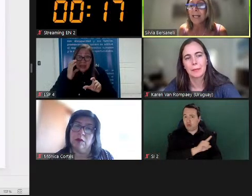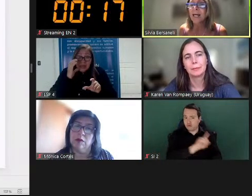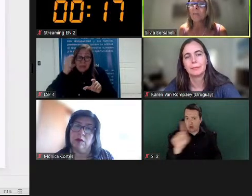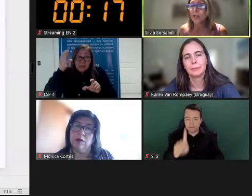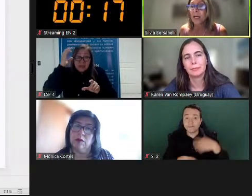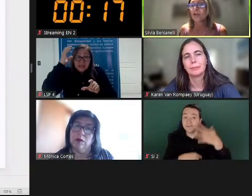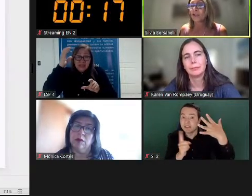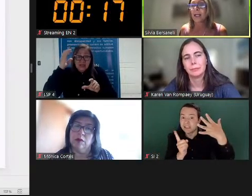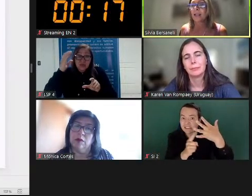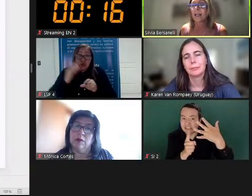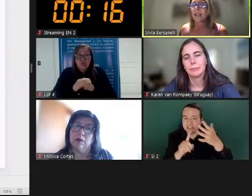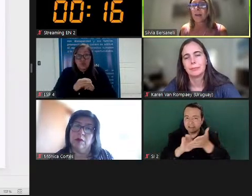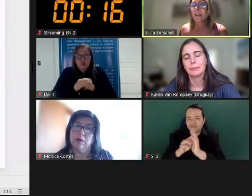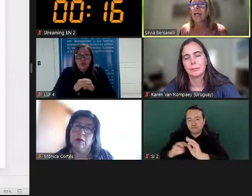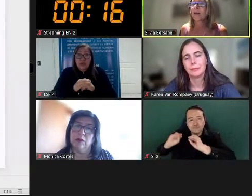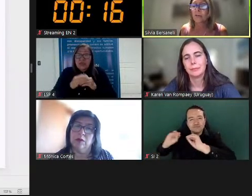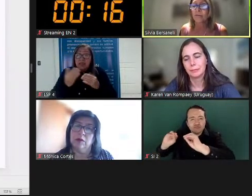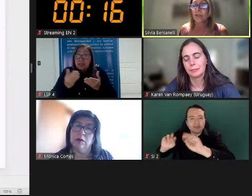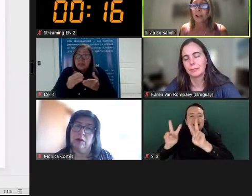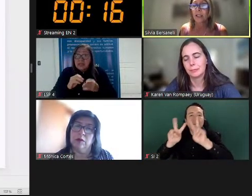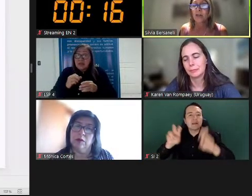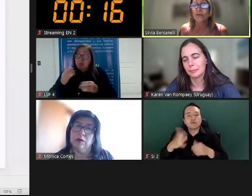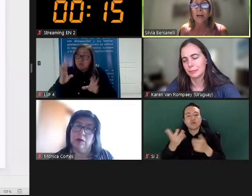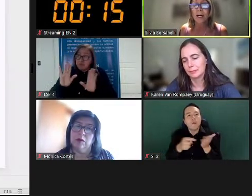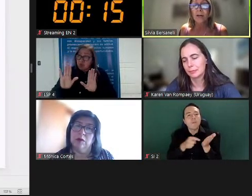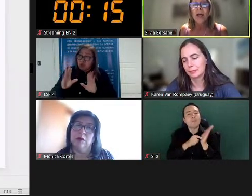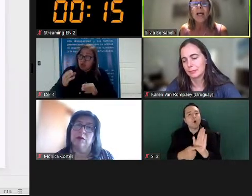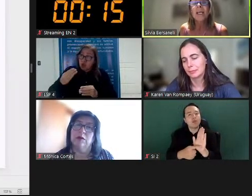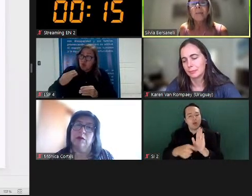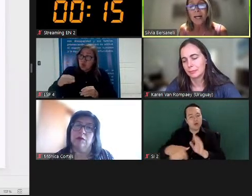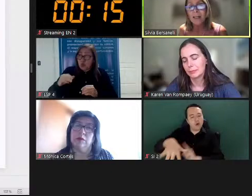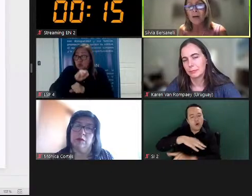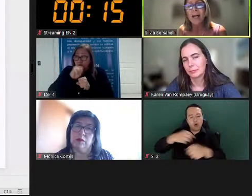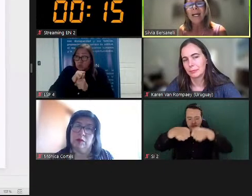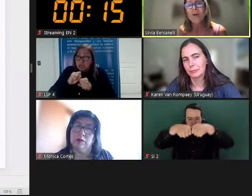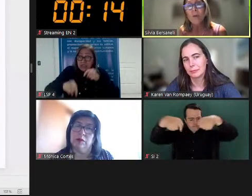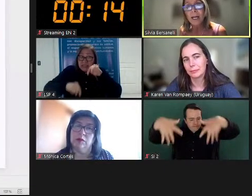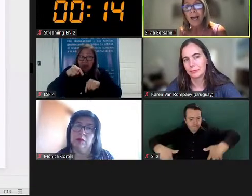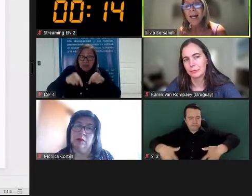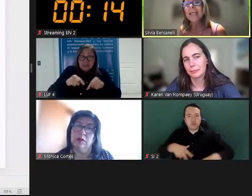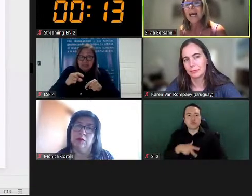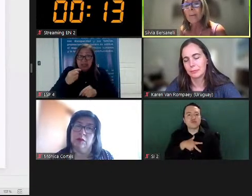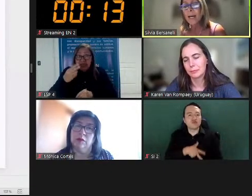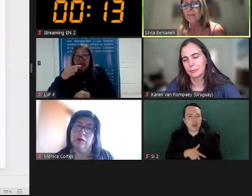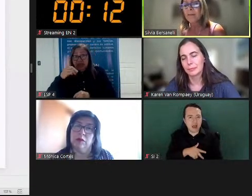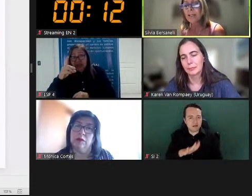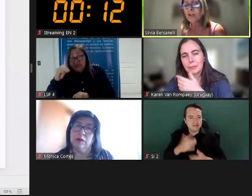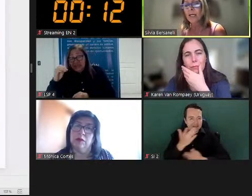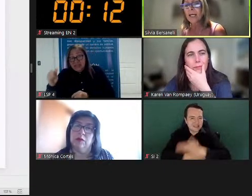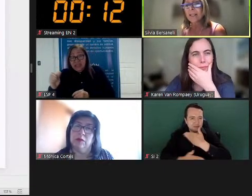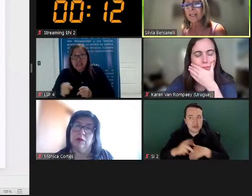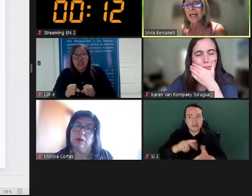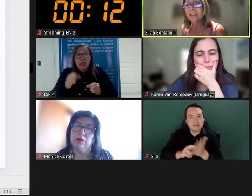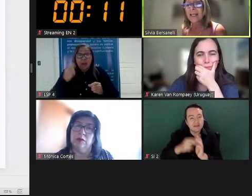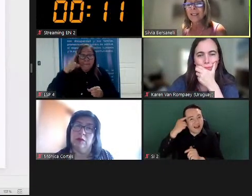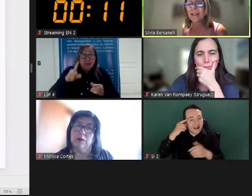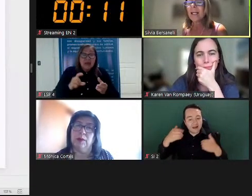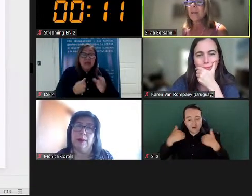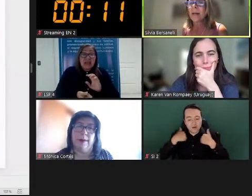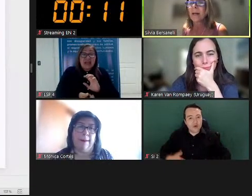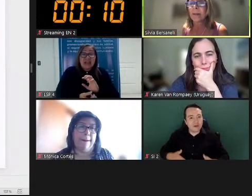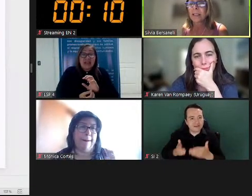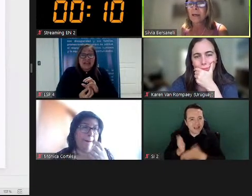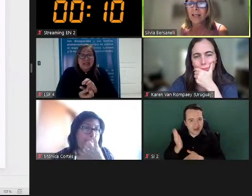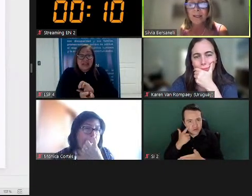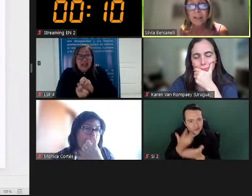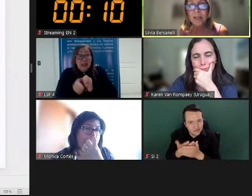provide training to implement the social model of disabilities with a human rights approach to renew the school and the